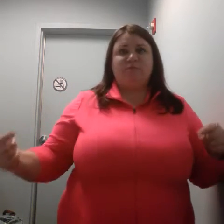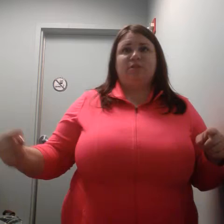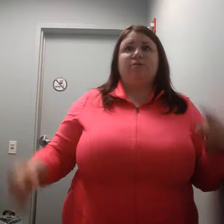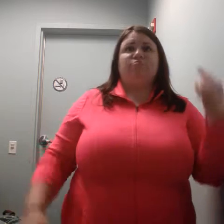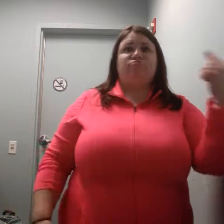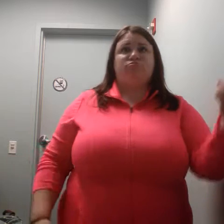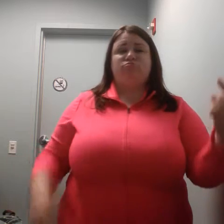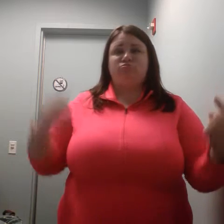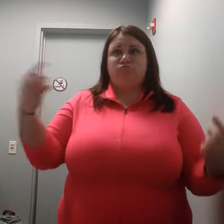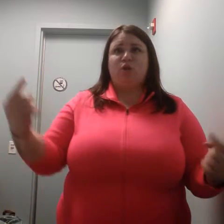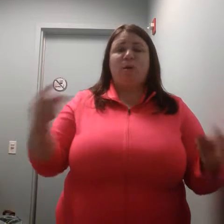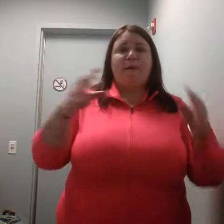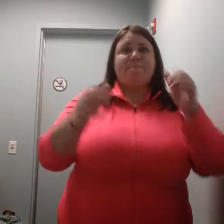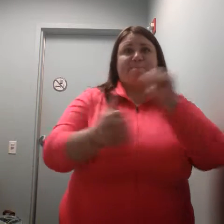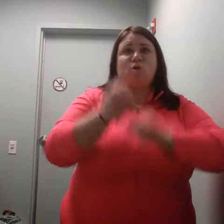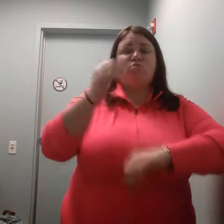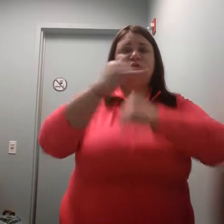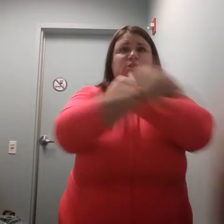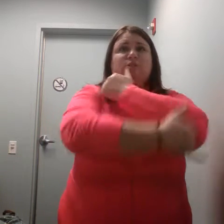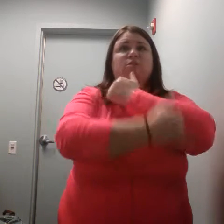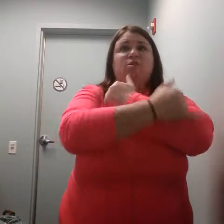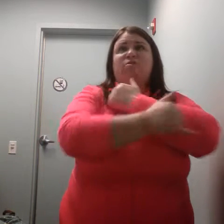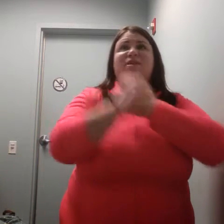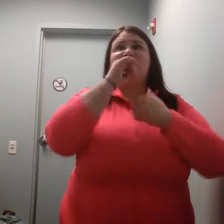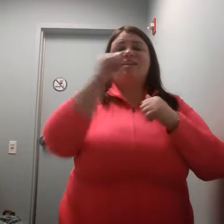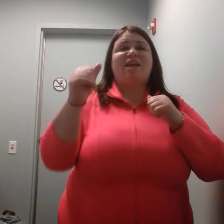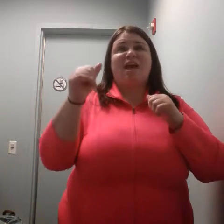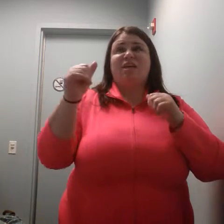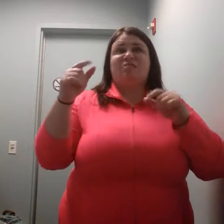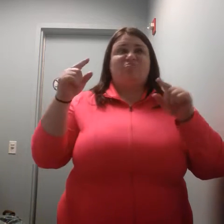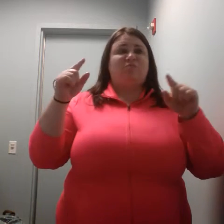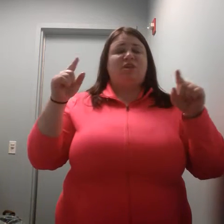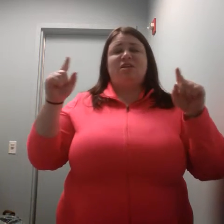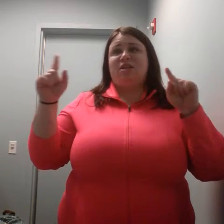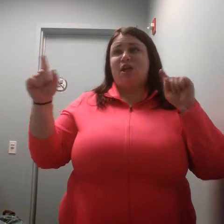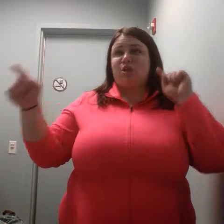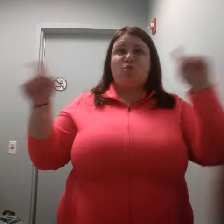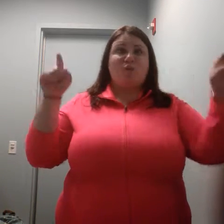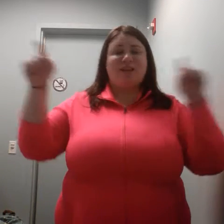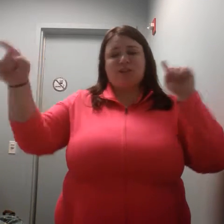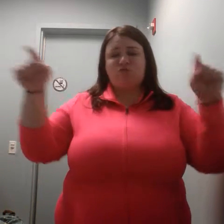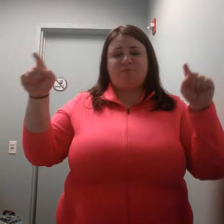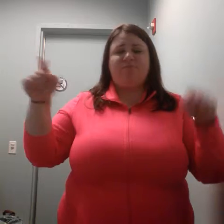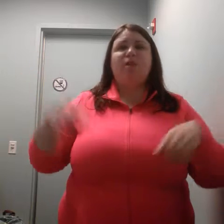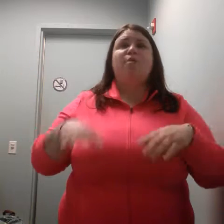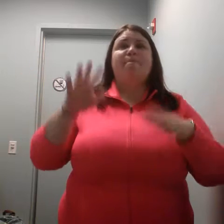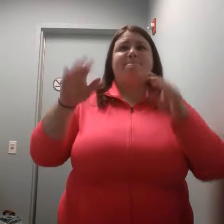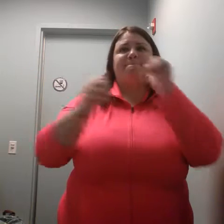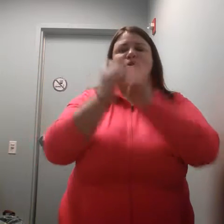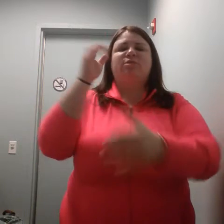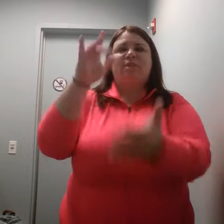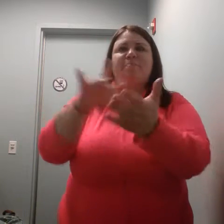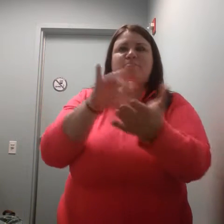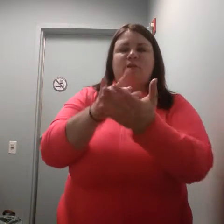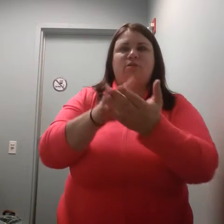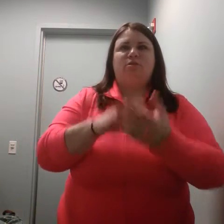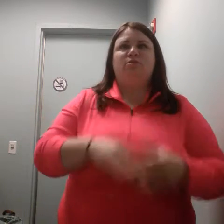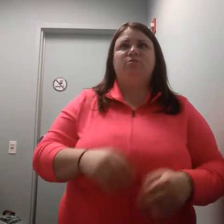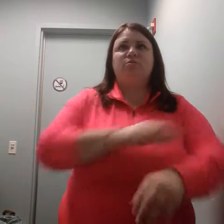in the world today are not at one of the extremes. They're somewhere in the middle. And we're going to start off with the one I think people are going to be a little bit more familiar with here,